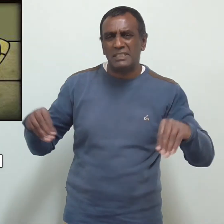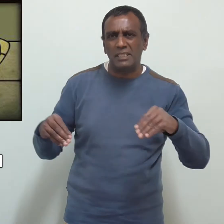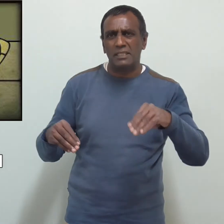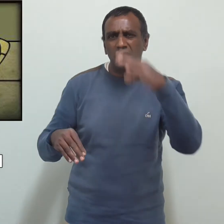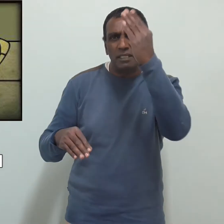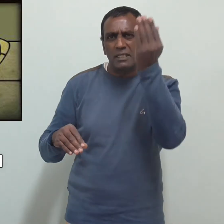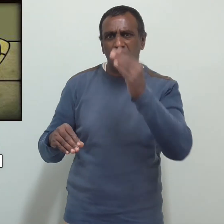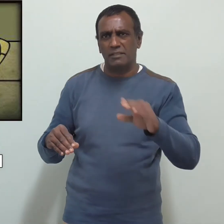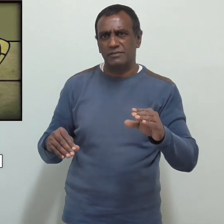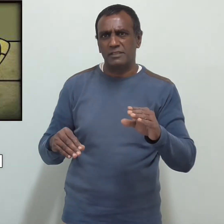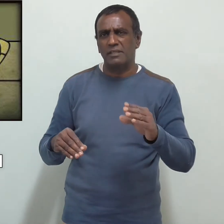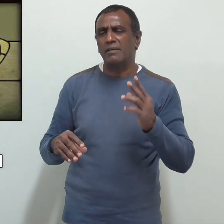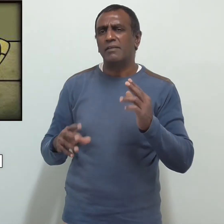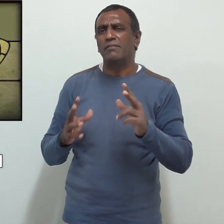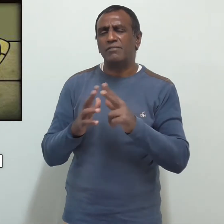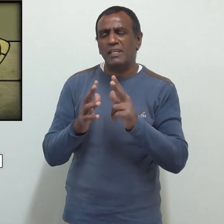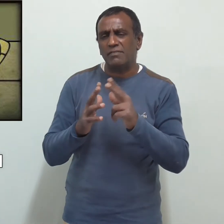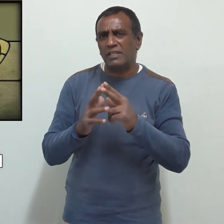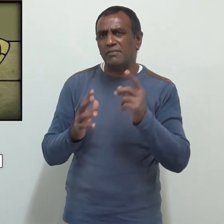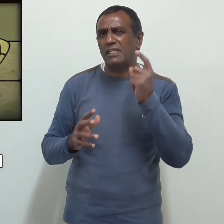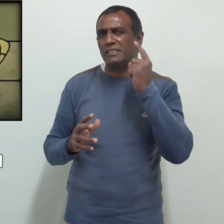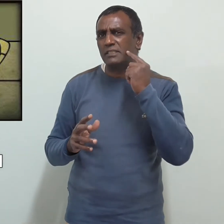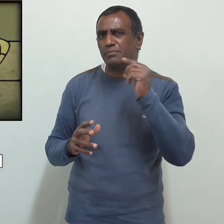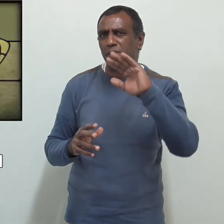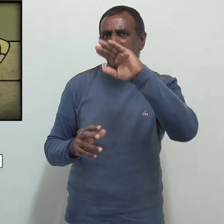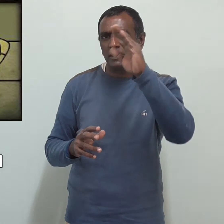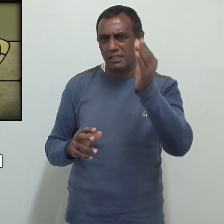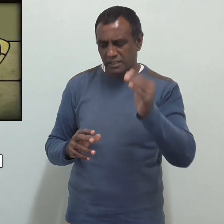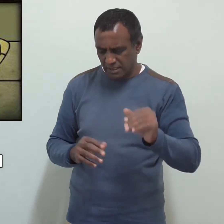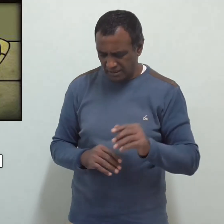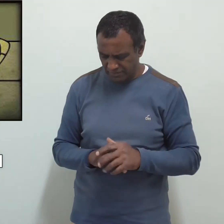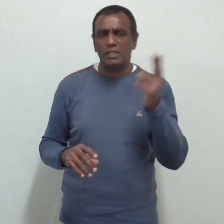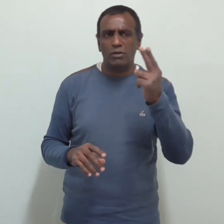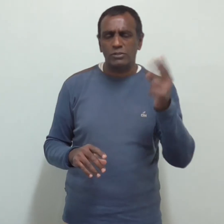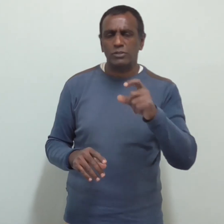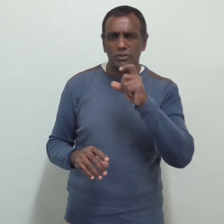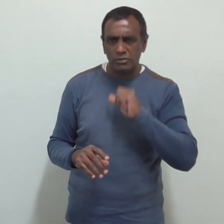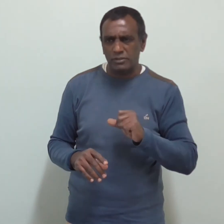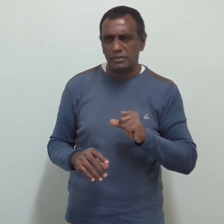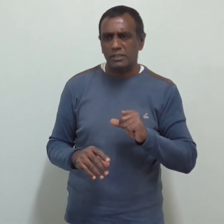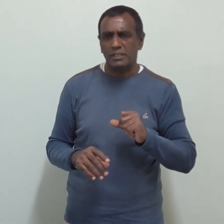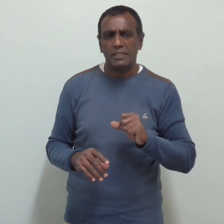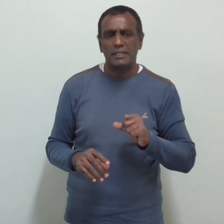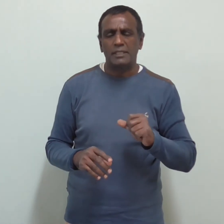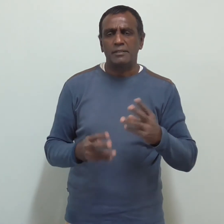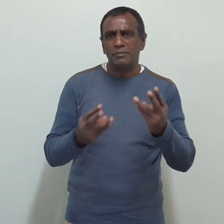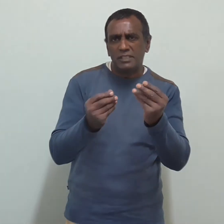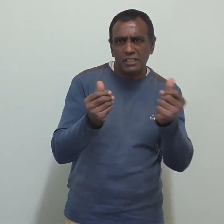busy curves. Very, very, very simple curves. They also used